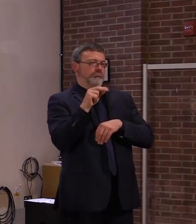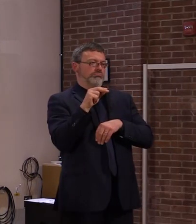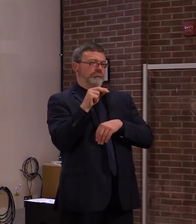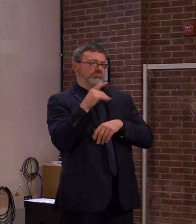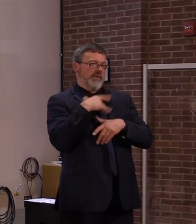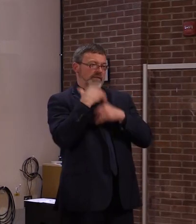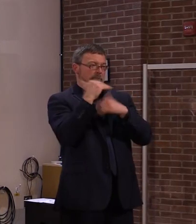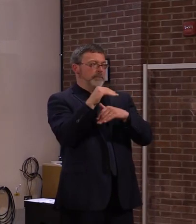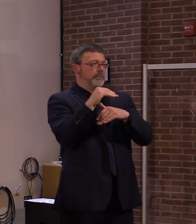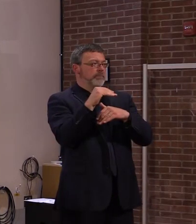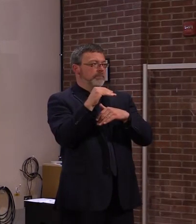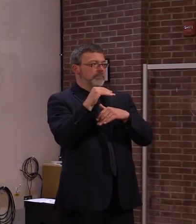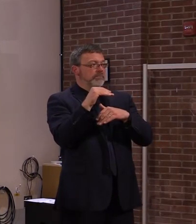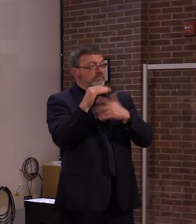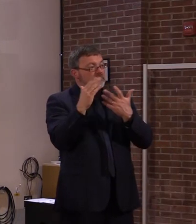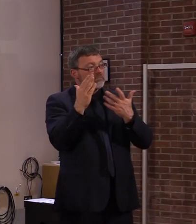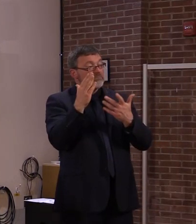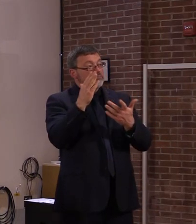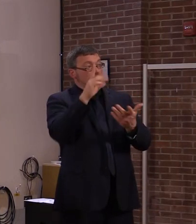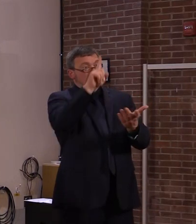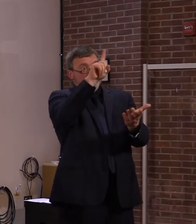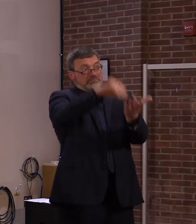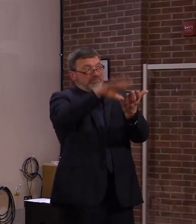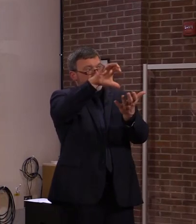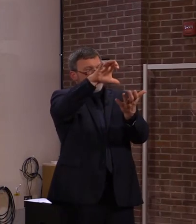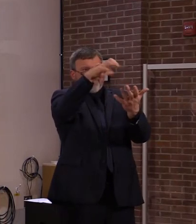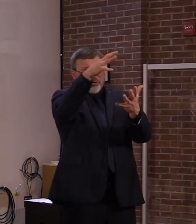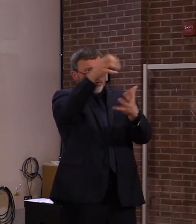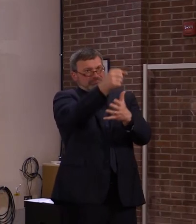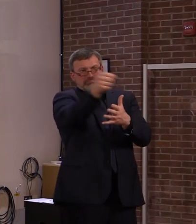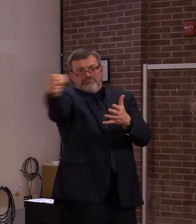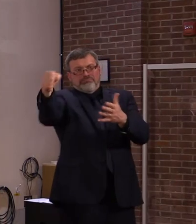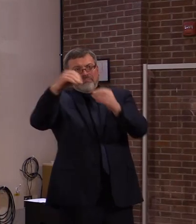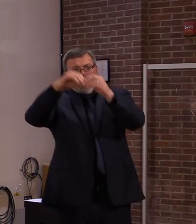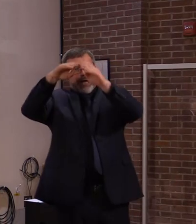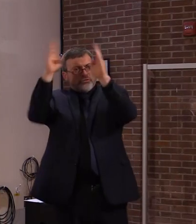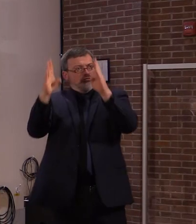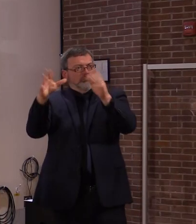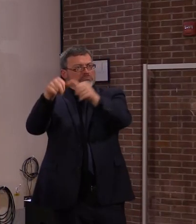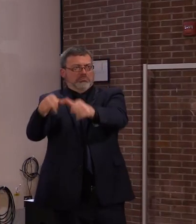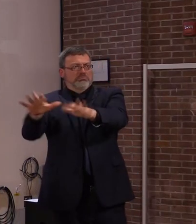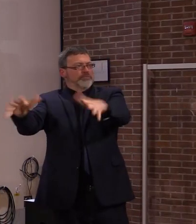housing 1,500 people. The issue is